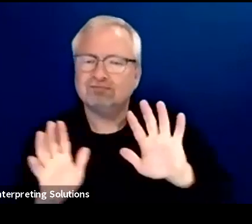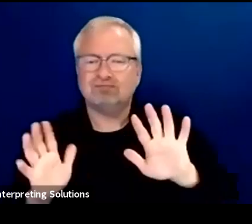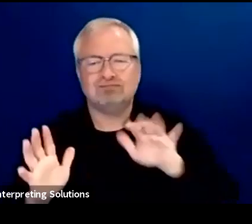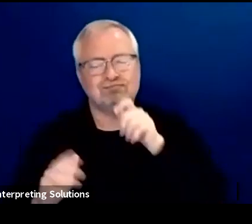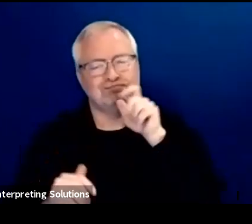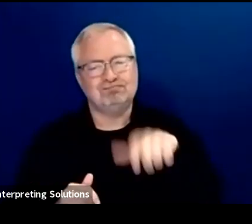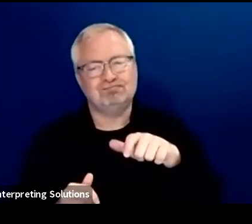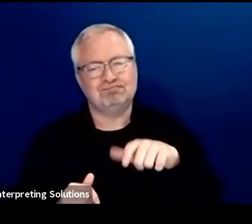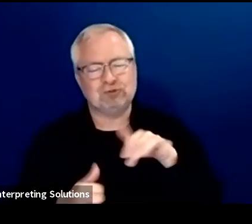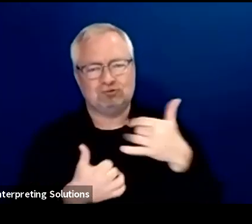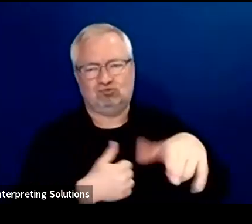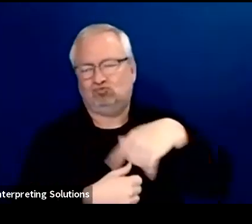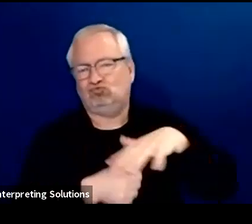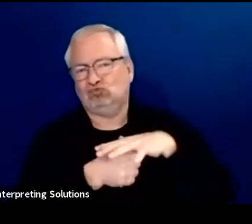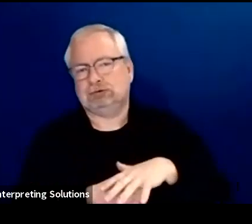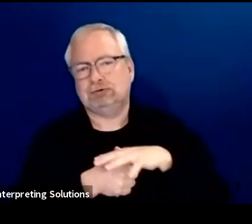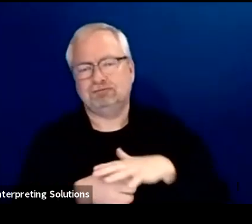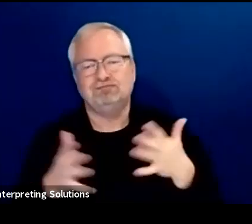number out there is